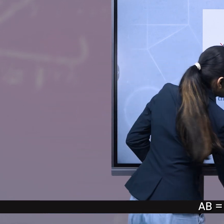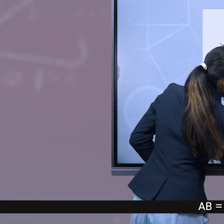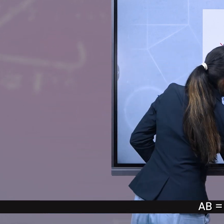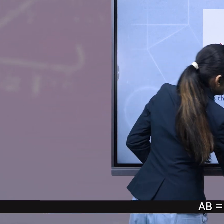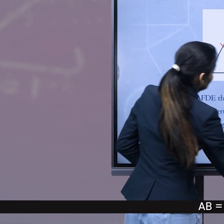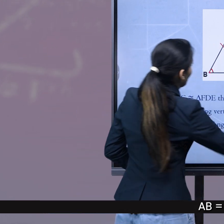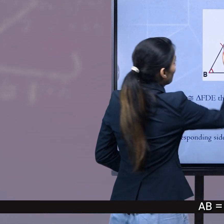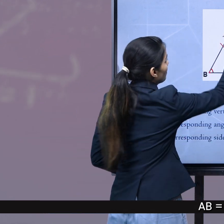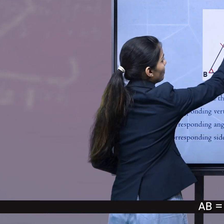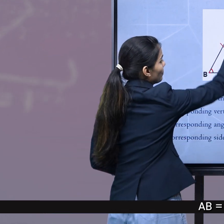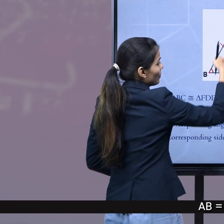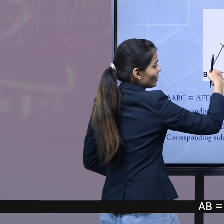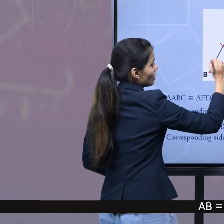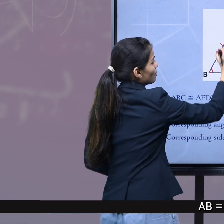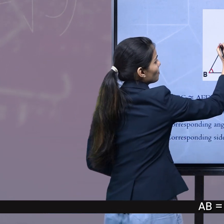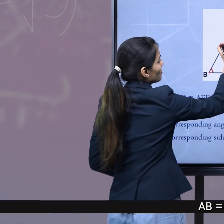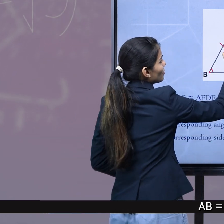AB is equal to FD,